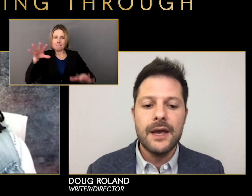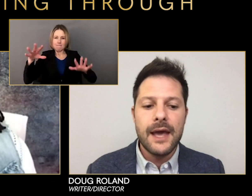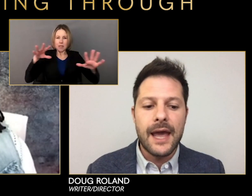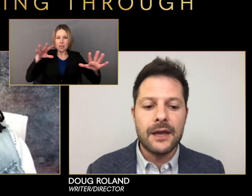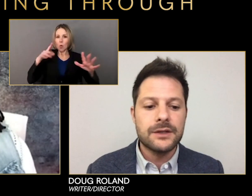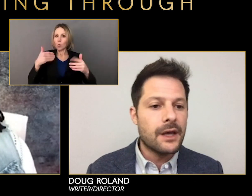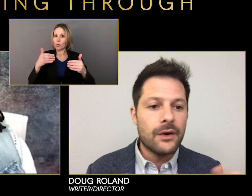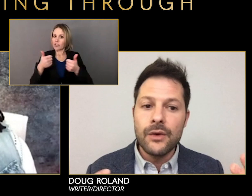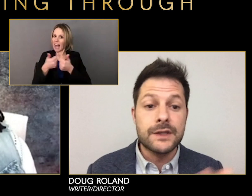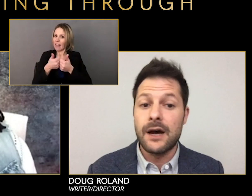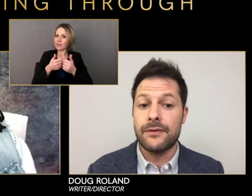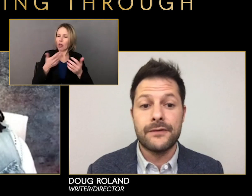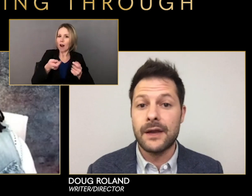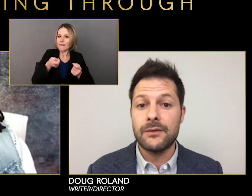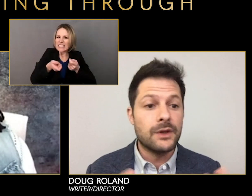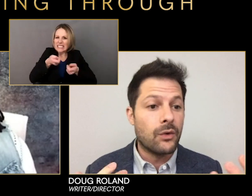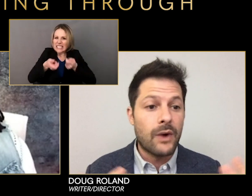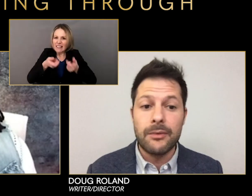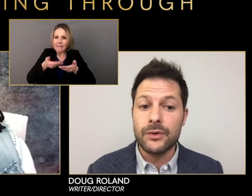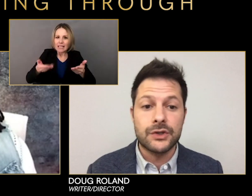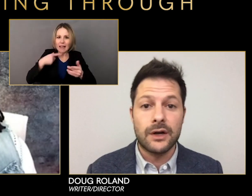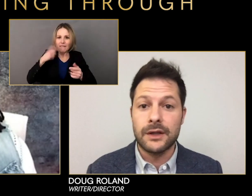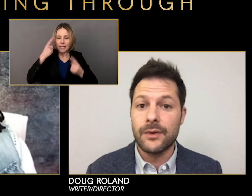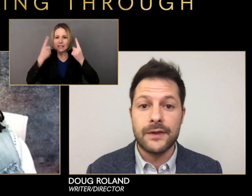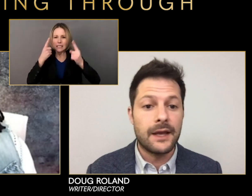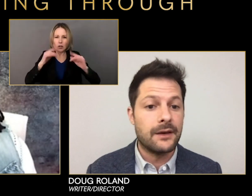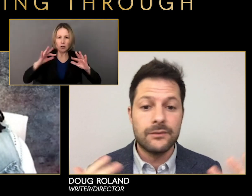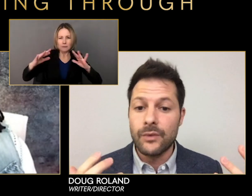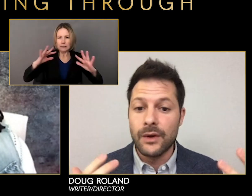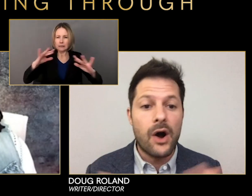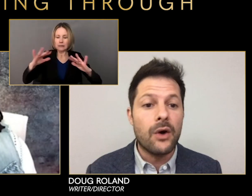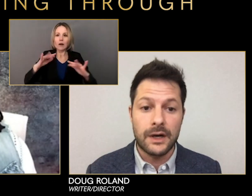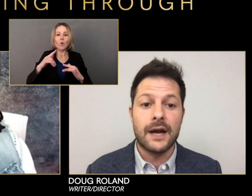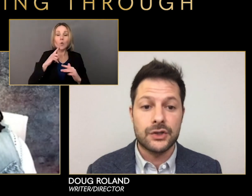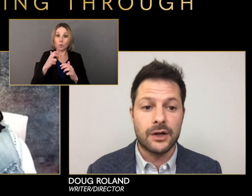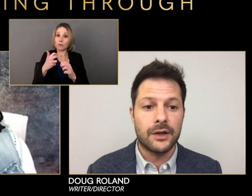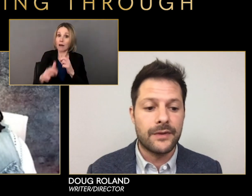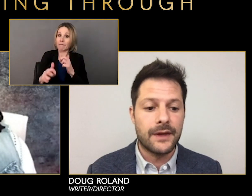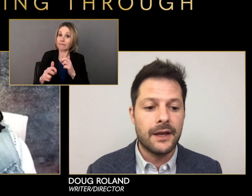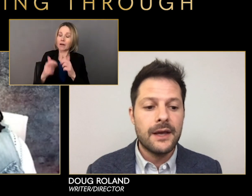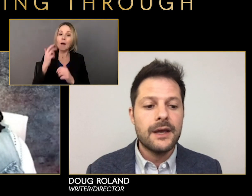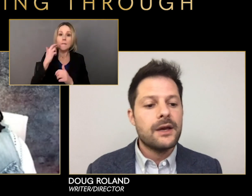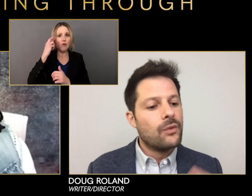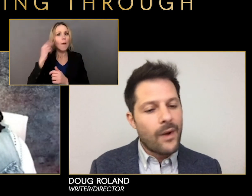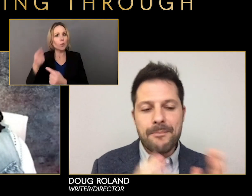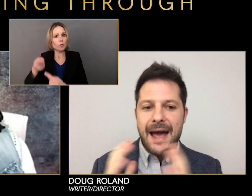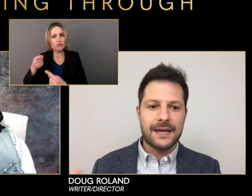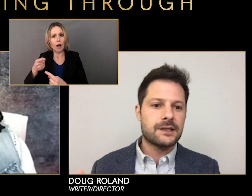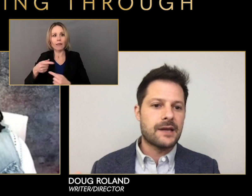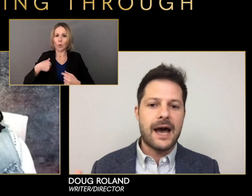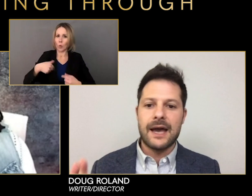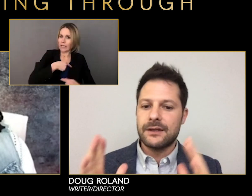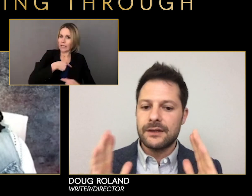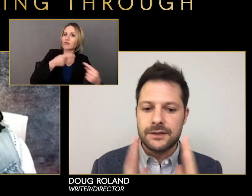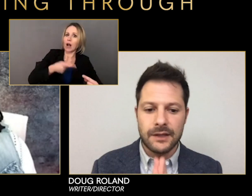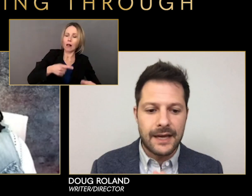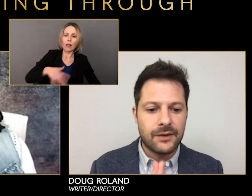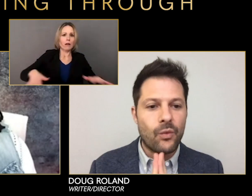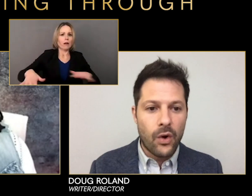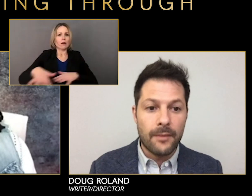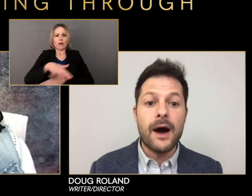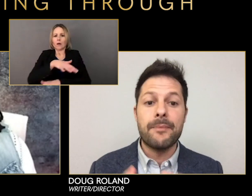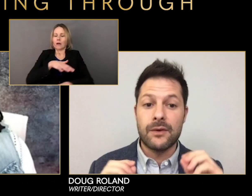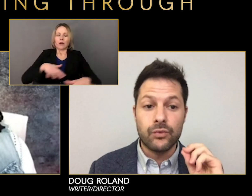it. And it was tough. And, Robert was struggling with it and we all were kind of struggling with it. We went back inside